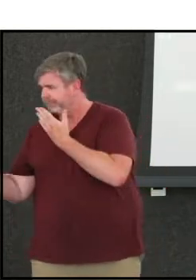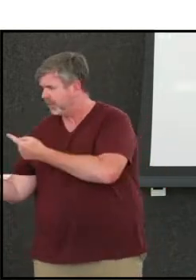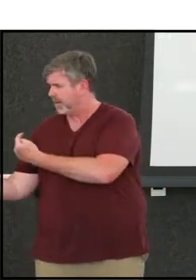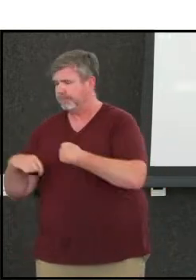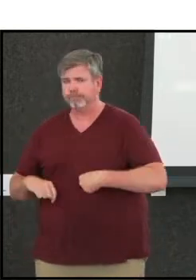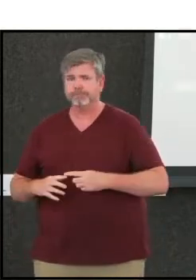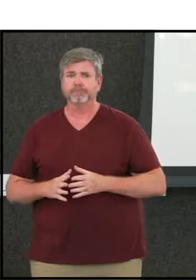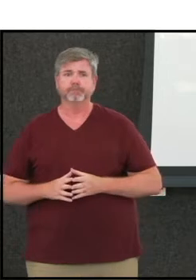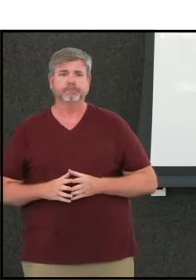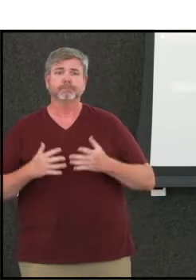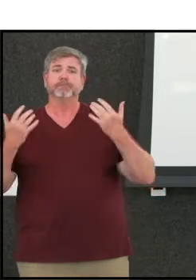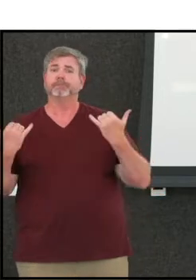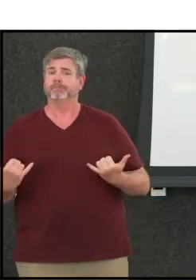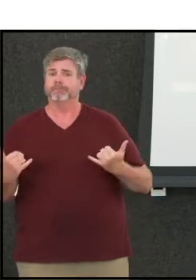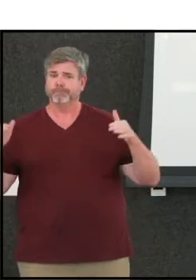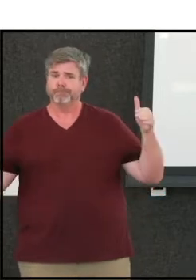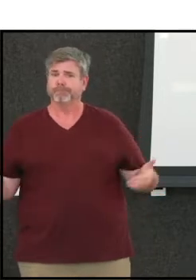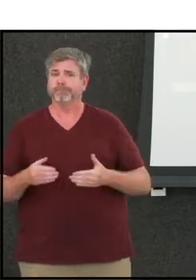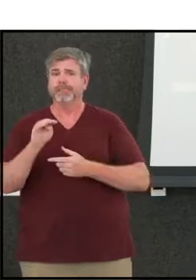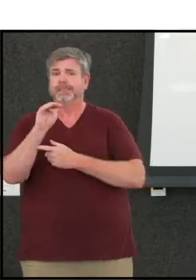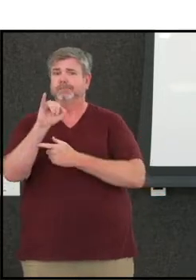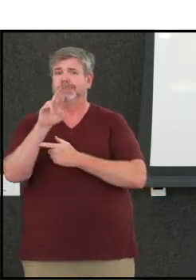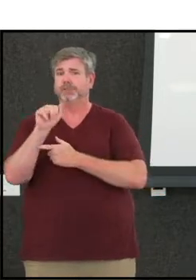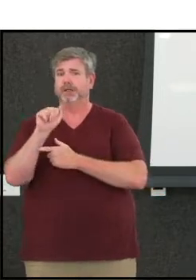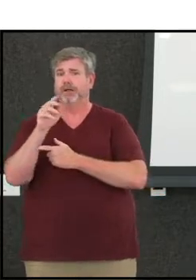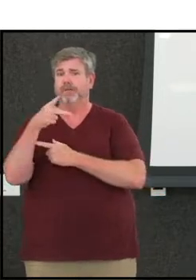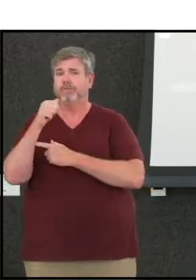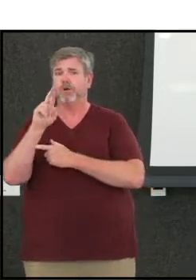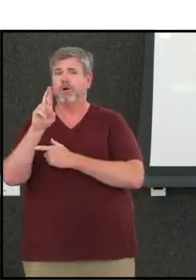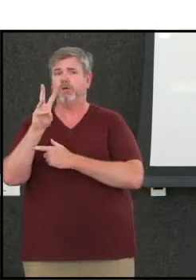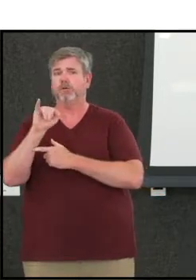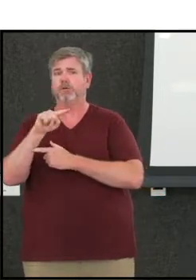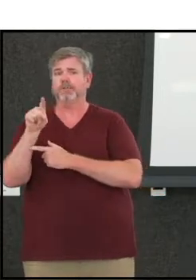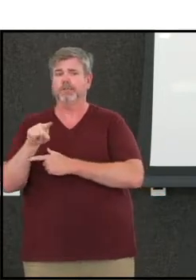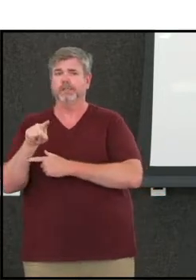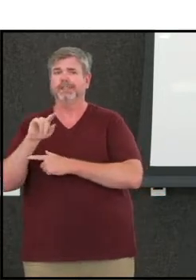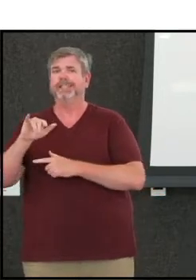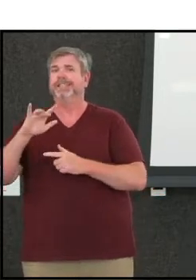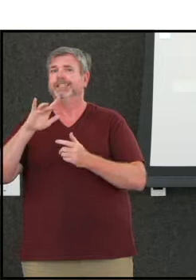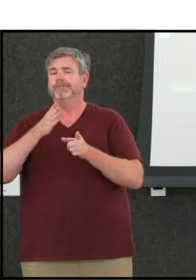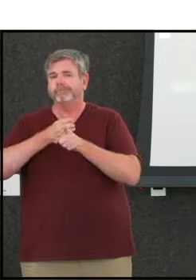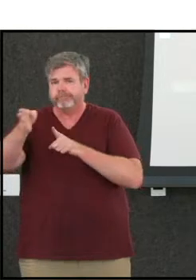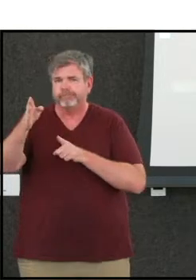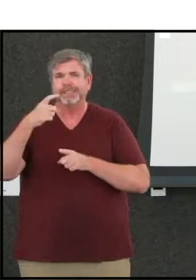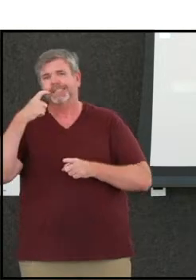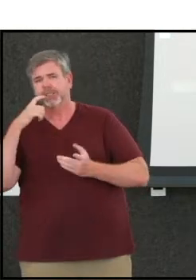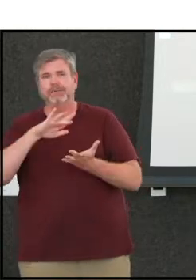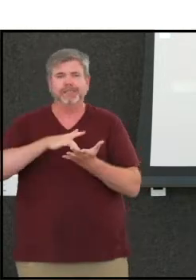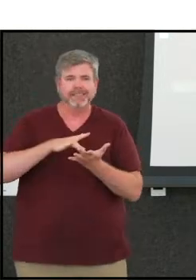introduce Myra Parwiz, who's the Director of Addiction Medicine and Therapy Services, and Dr. Ali, our Adolescent